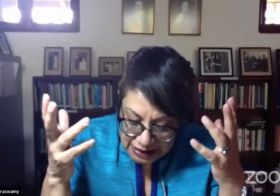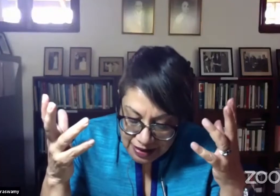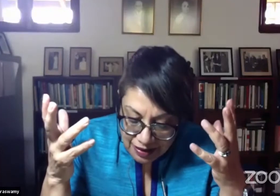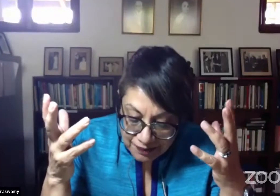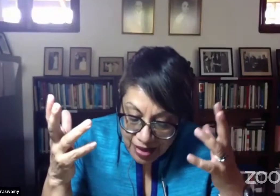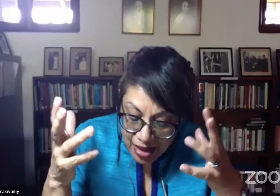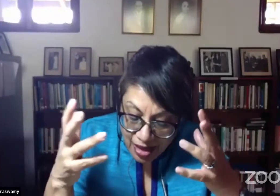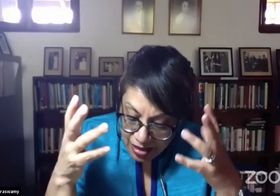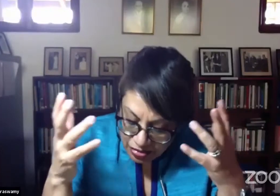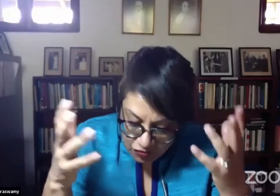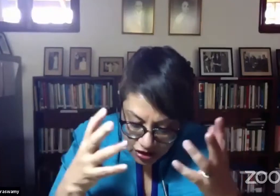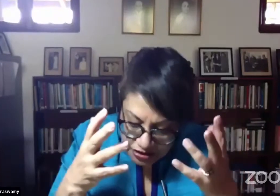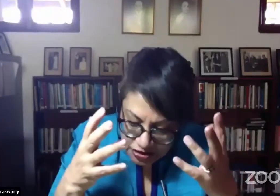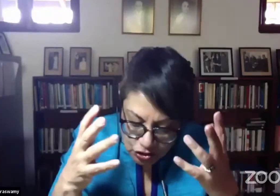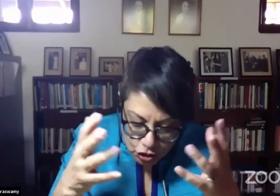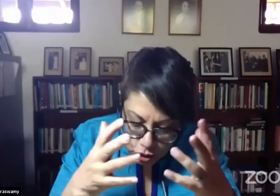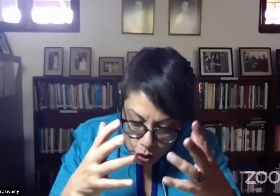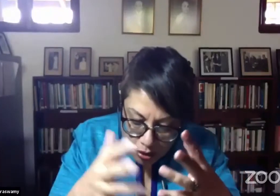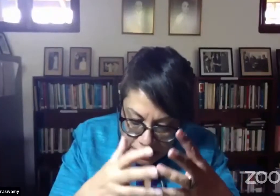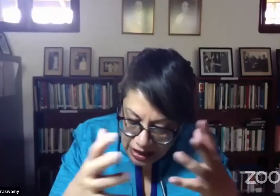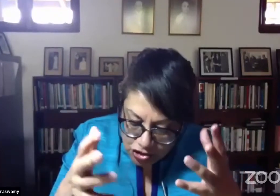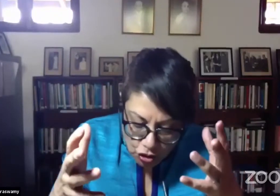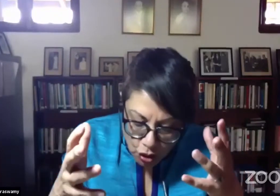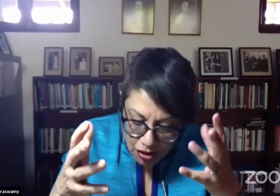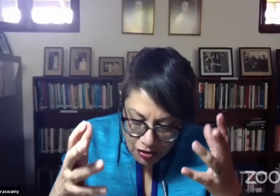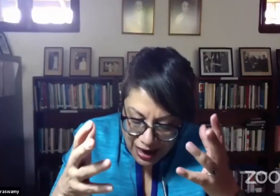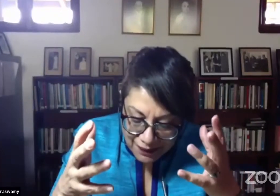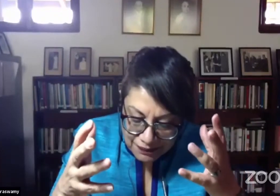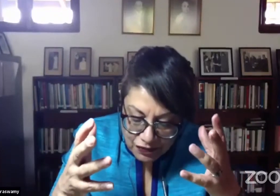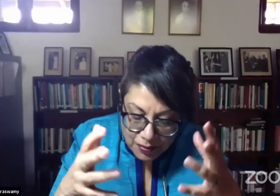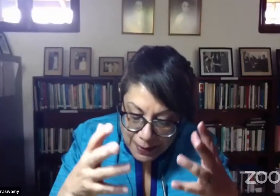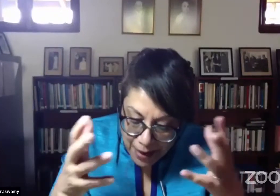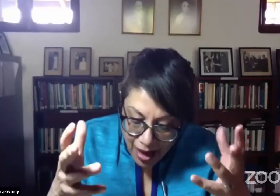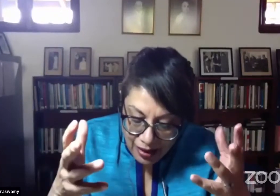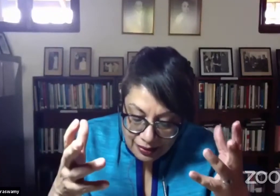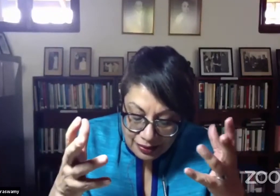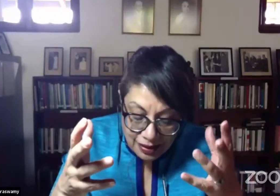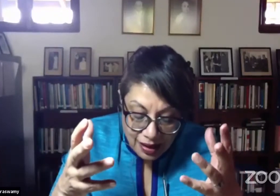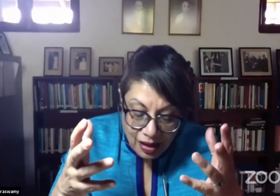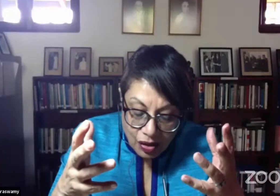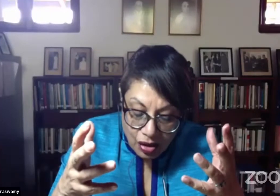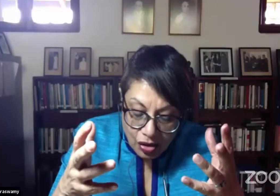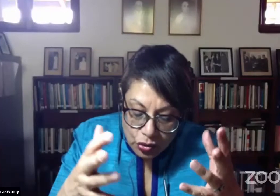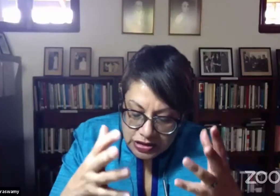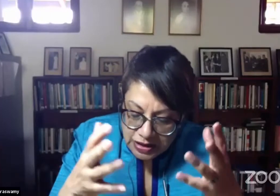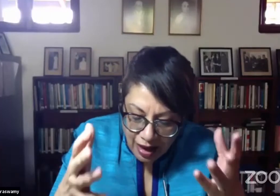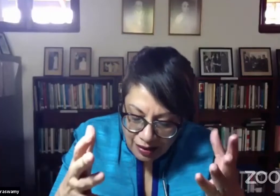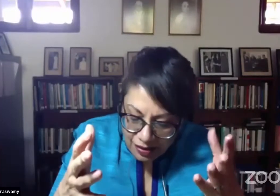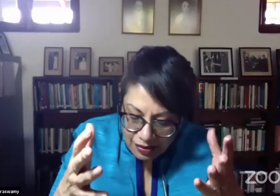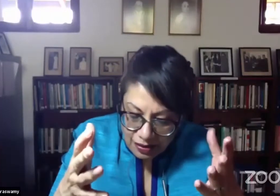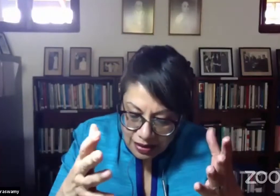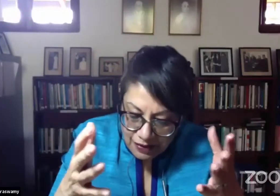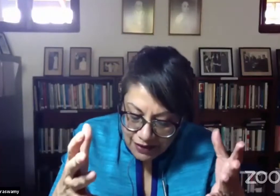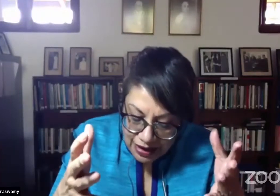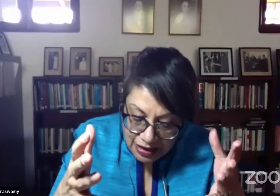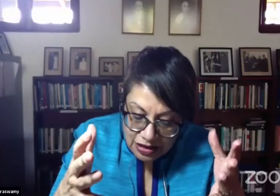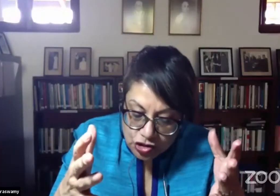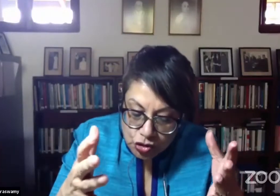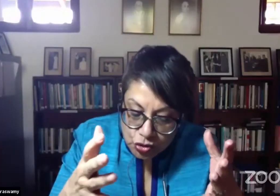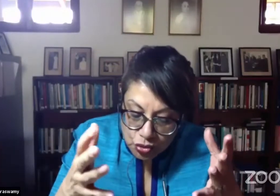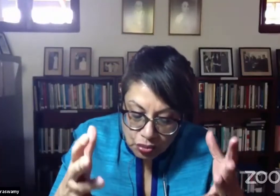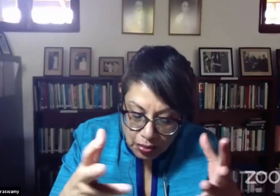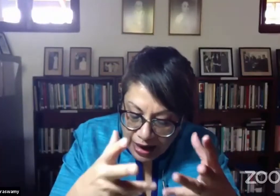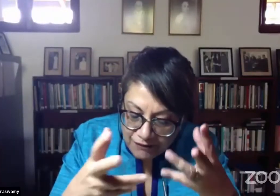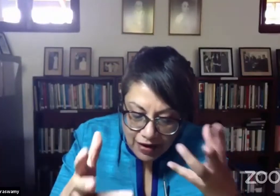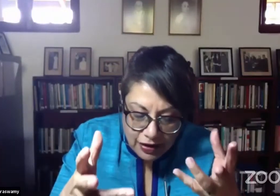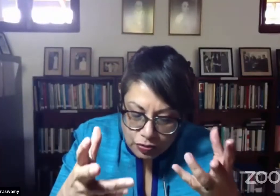in particular. The first is a story, I'll just call her M, from Nepal, who was a young girl in her village